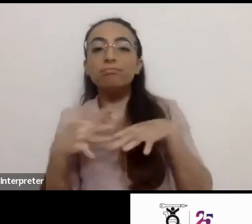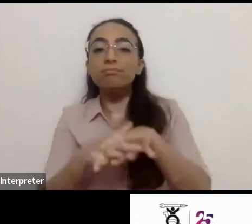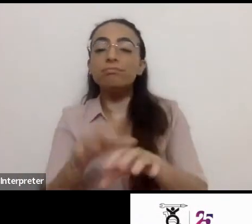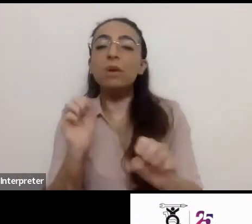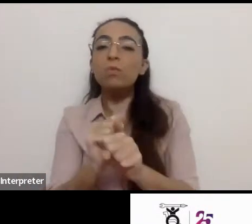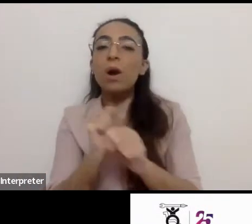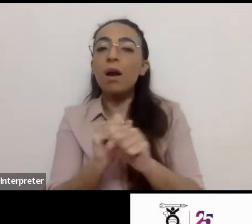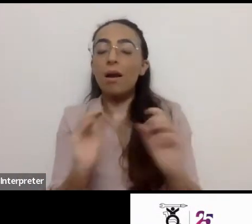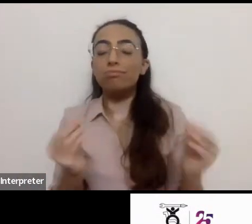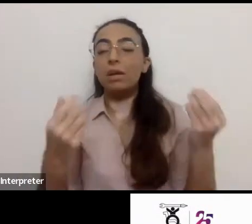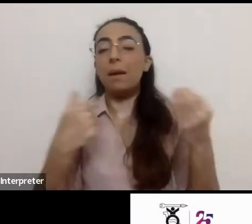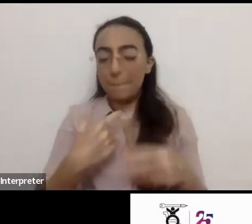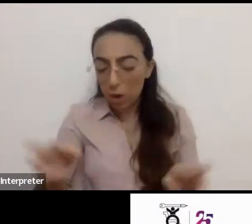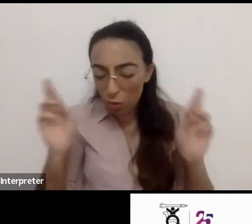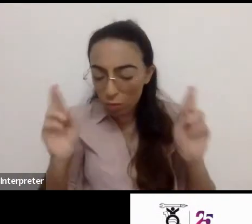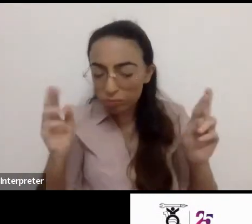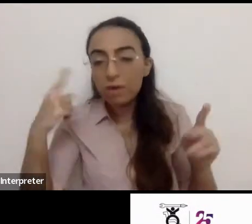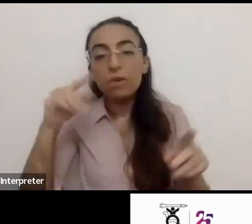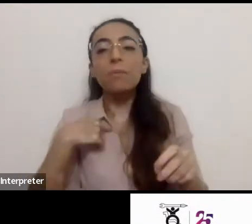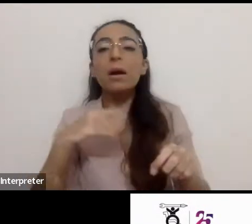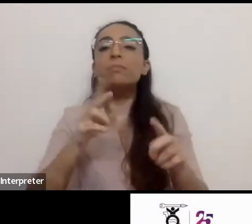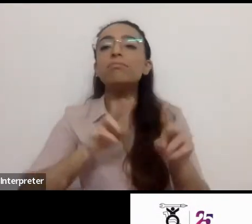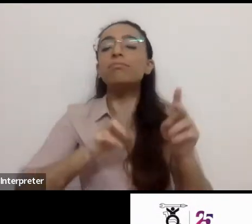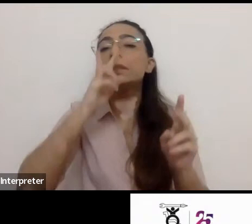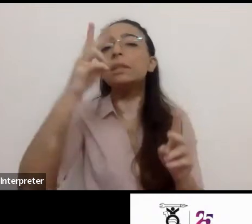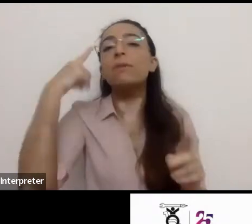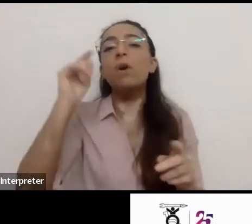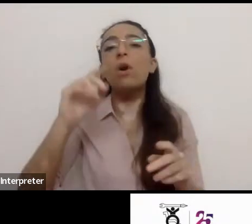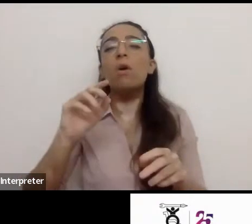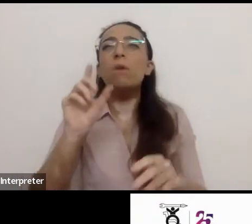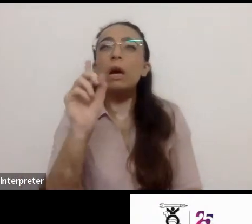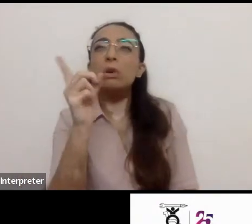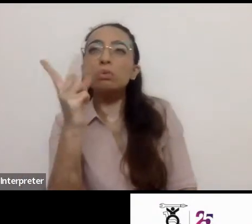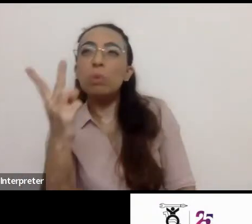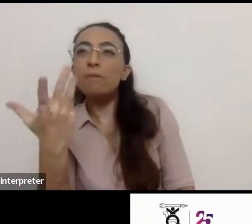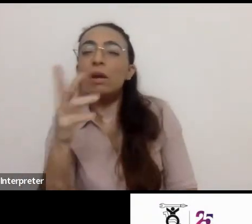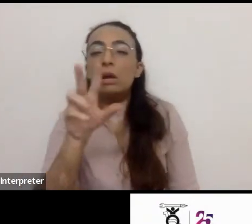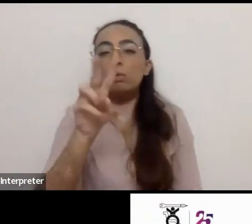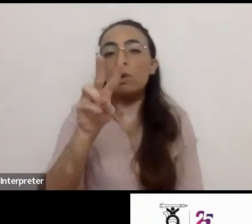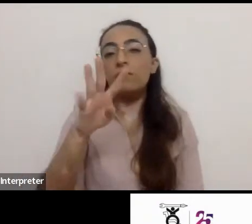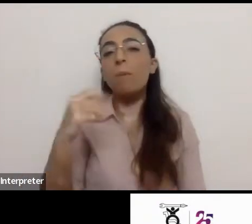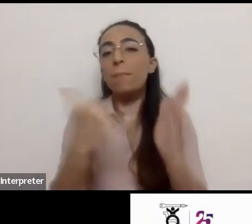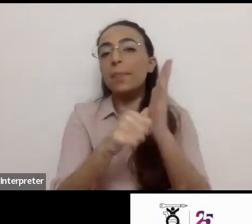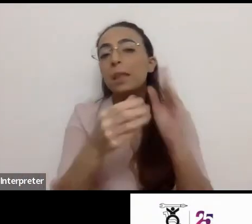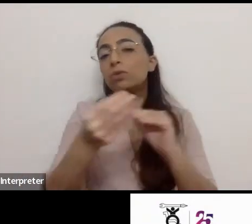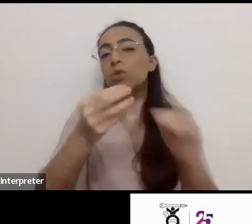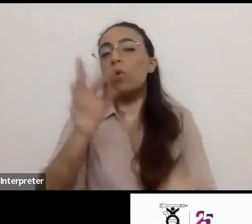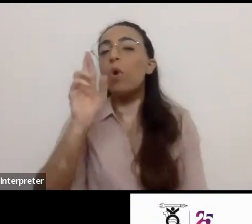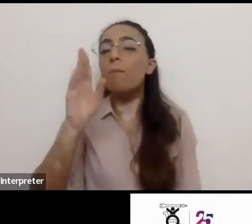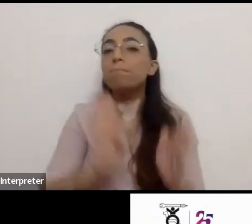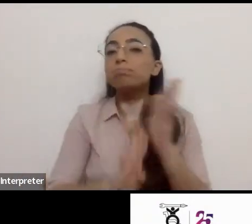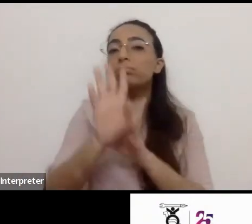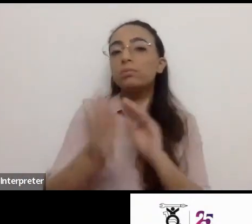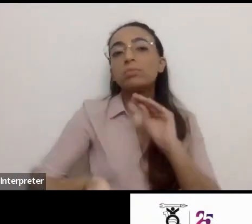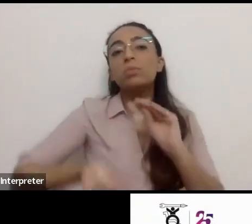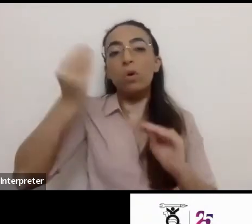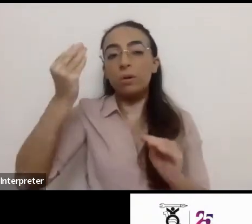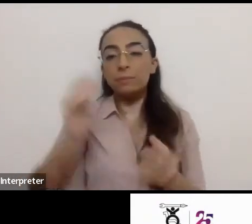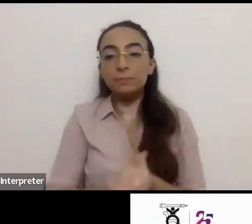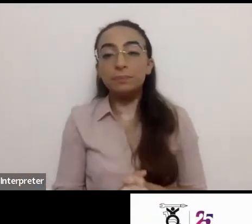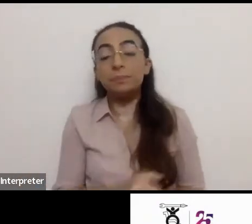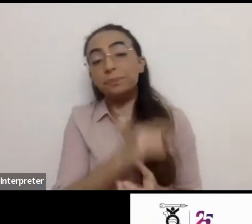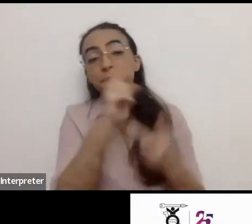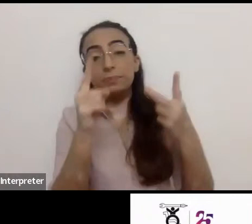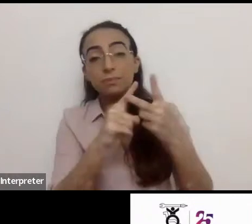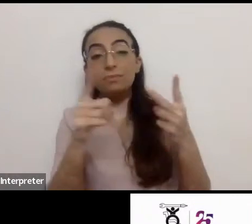And hopefully we should be able to see this in the numbers over the course of the next 12 to 24 months. That's one. Two is, the Azim Premji Foundation.